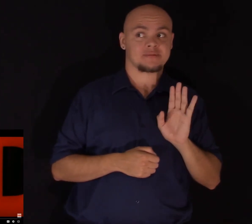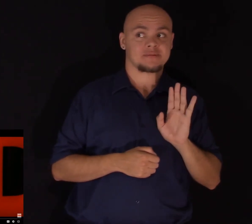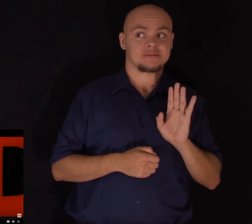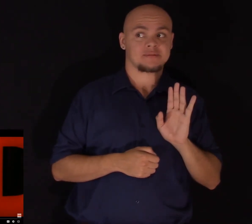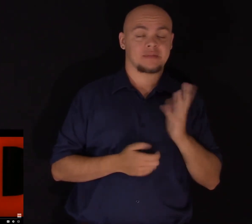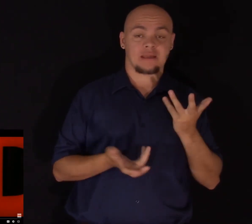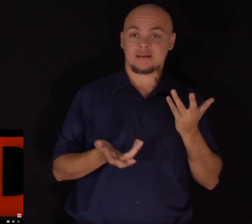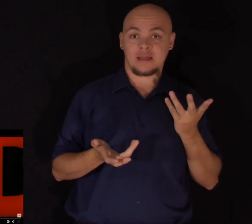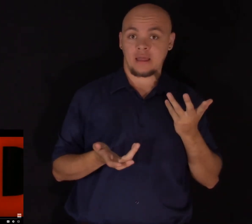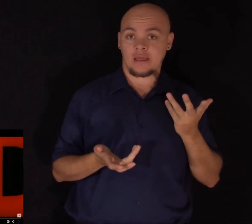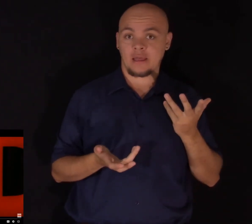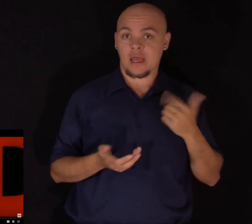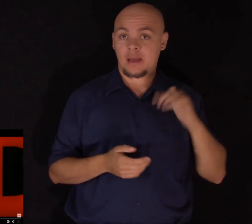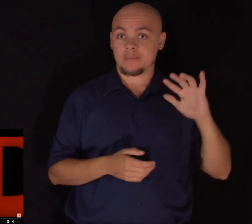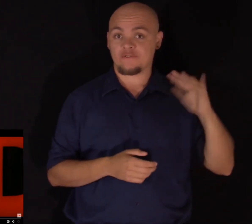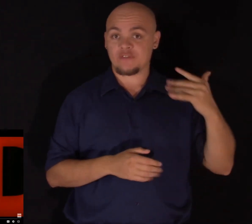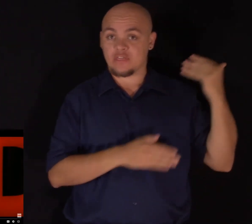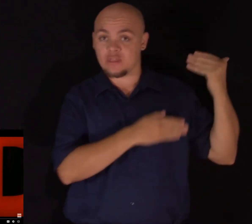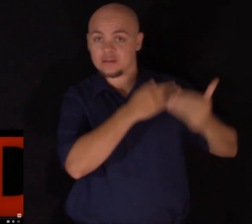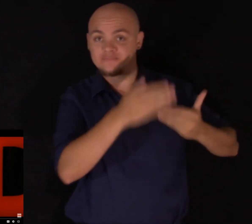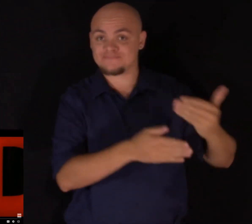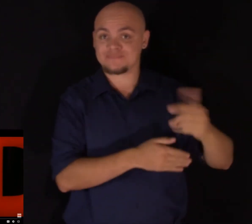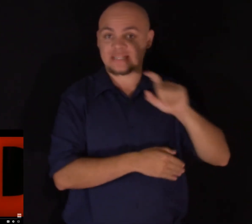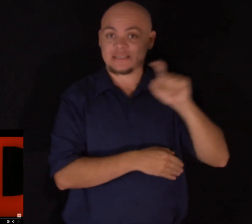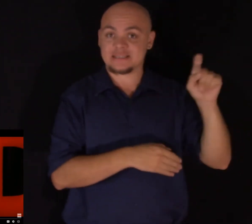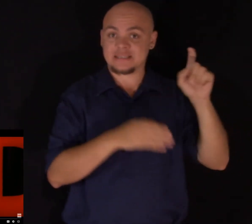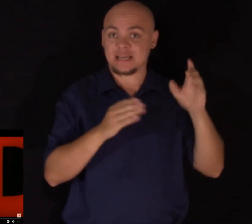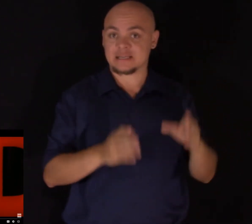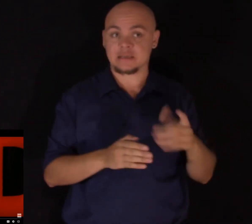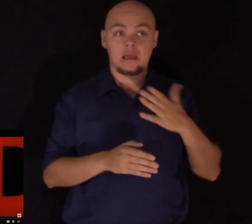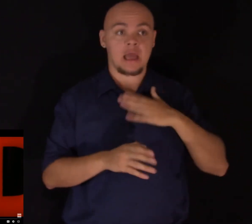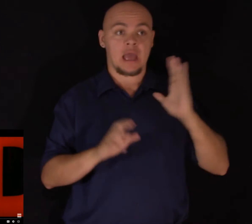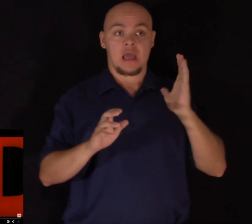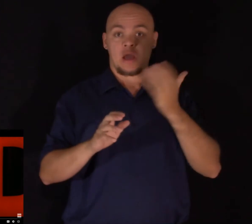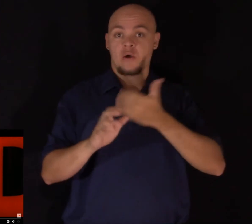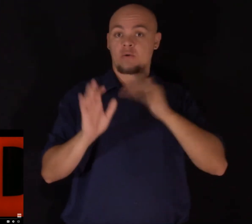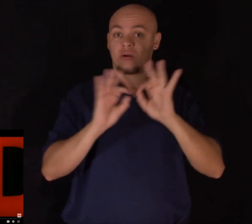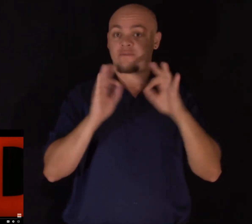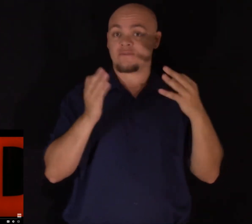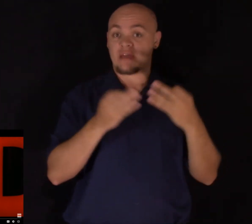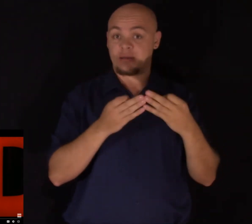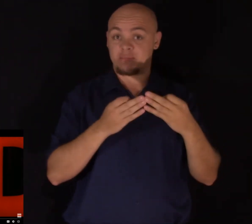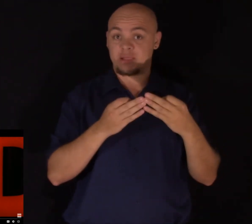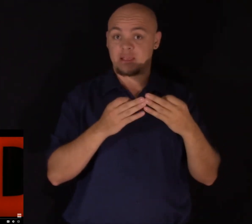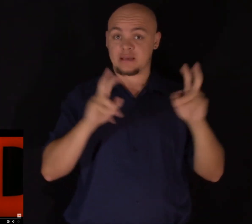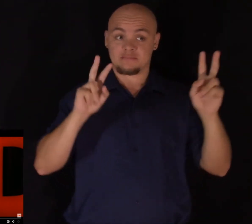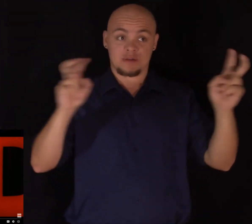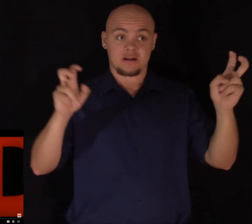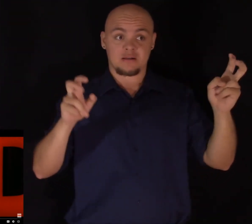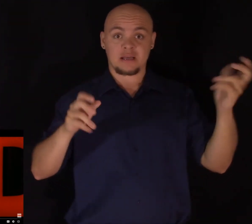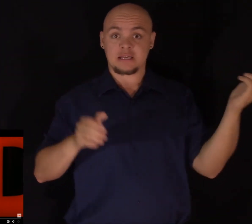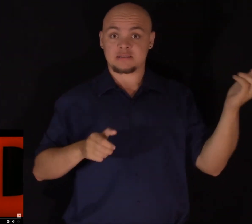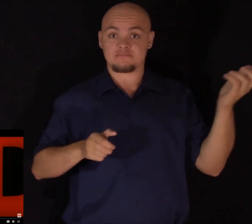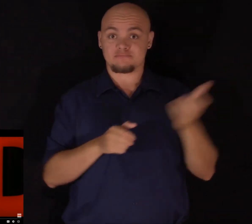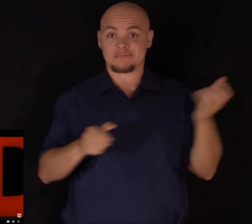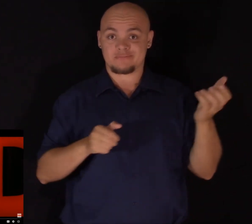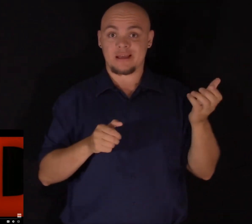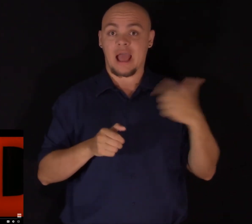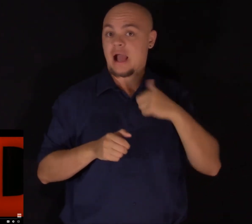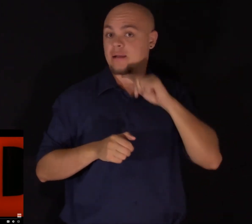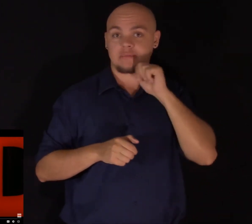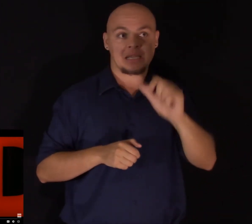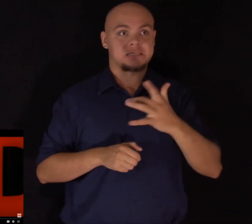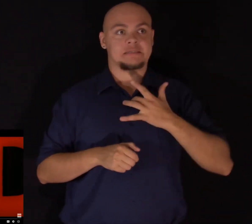Yeah, I'm a fifth-generation Texan. Our family motto is lock and load. I am not a natural